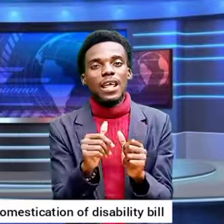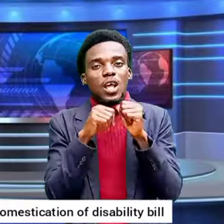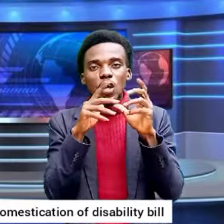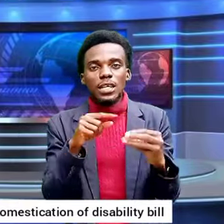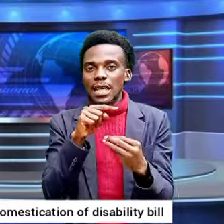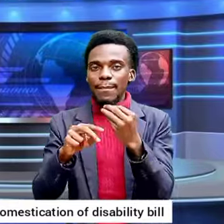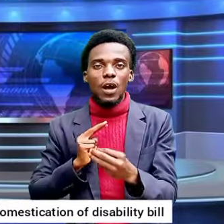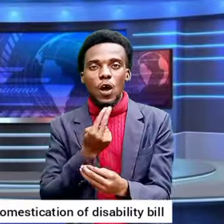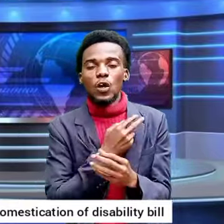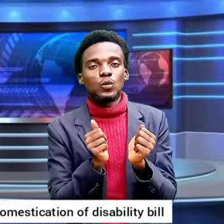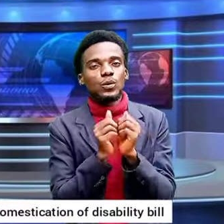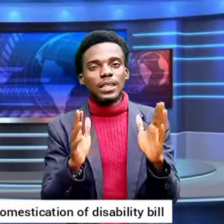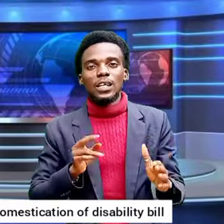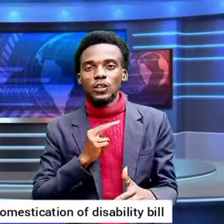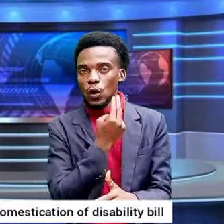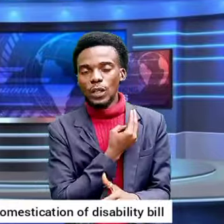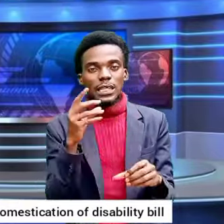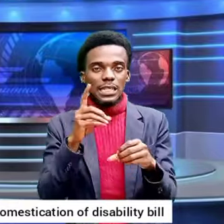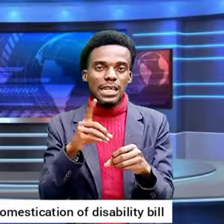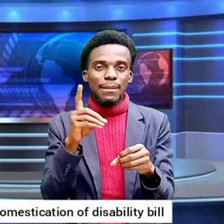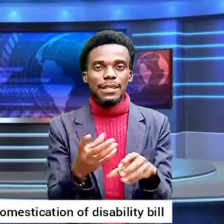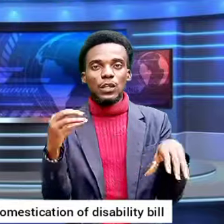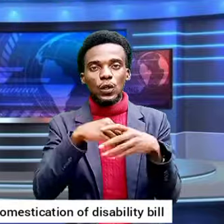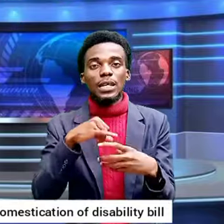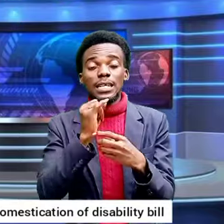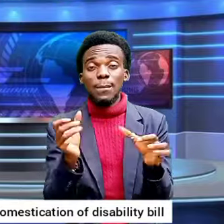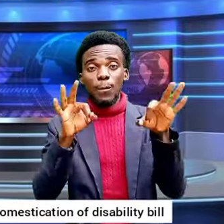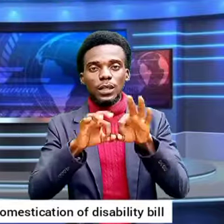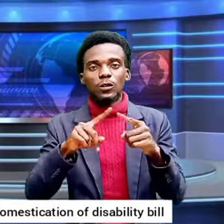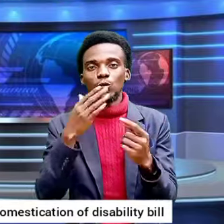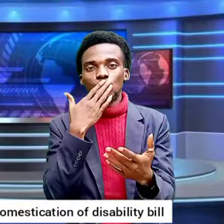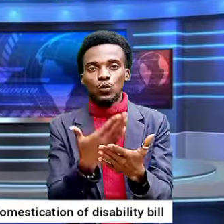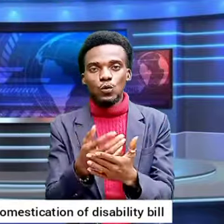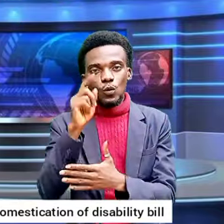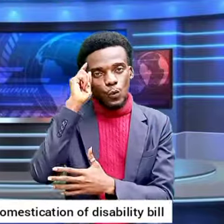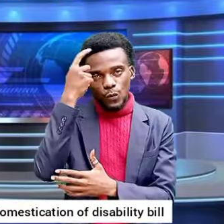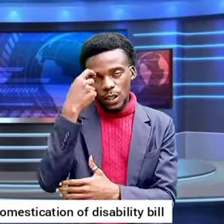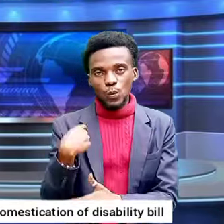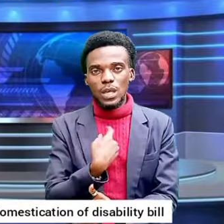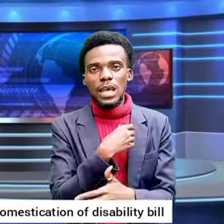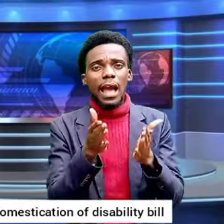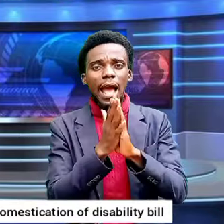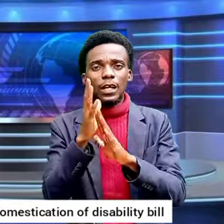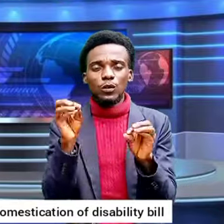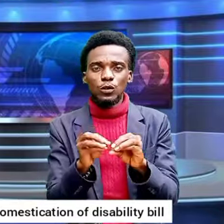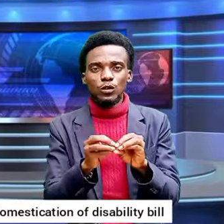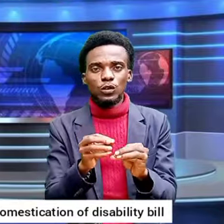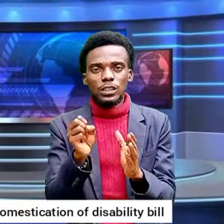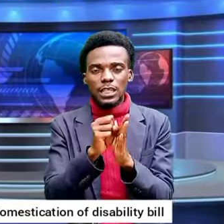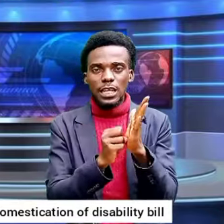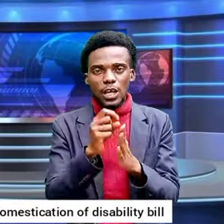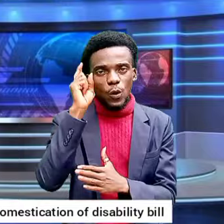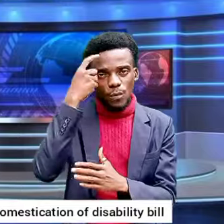us," "Disability inclusion is essential to good governance." We asked Osun State government to domesticate